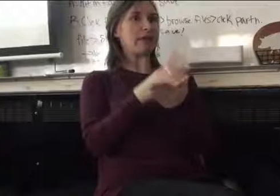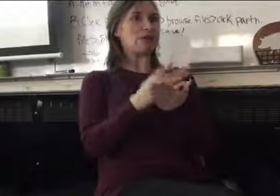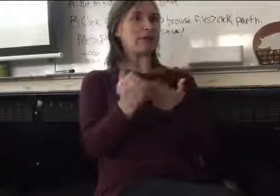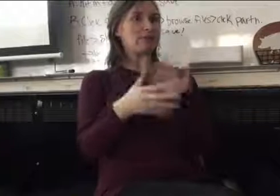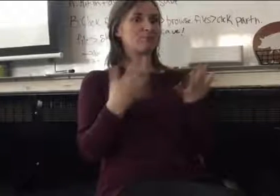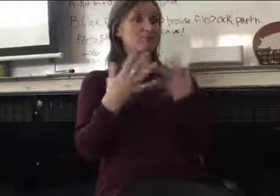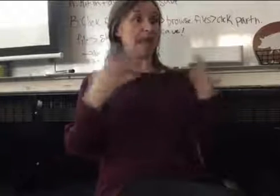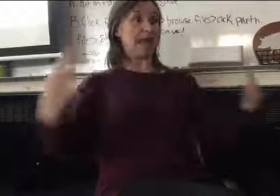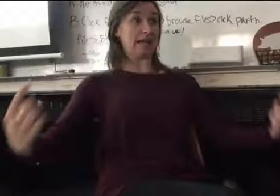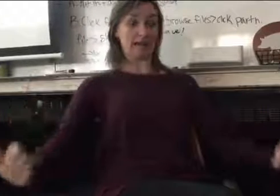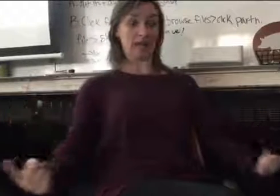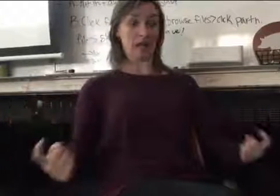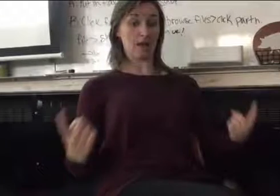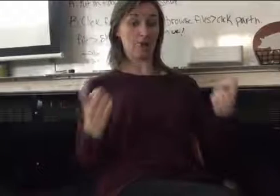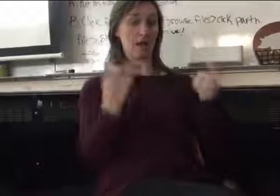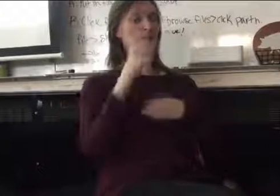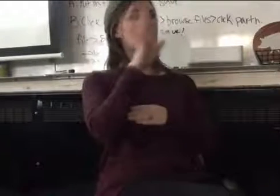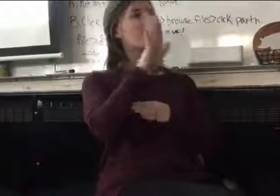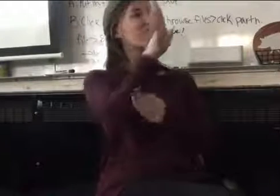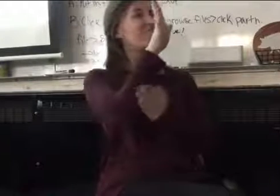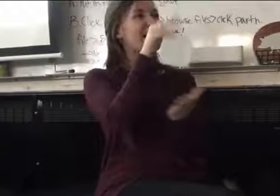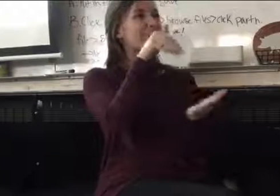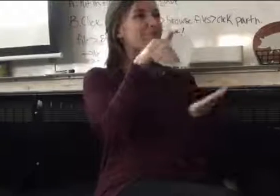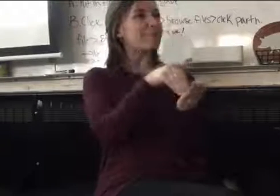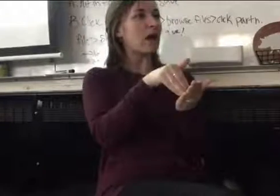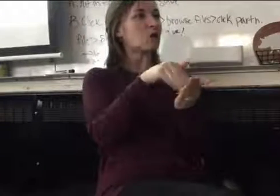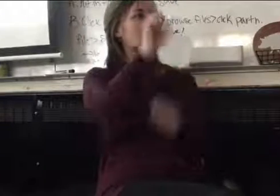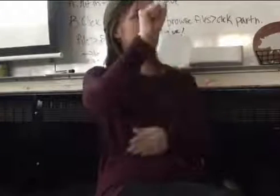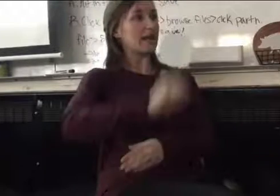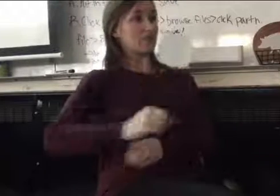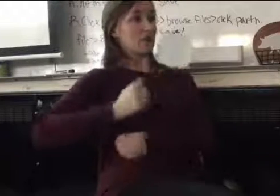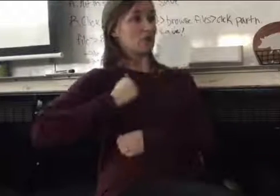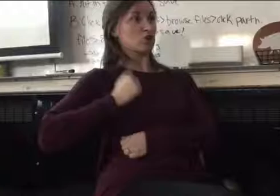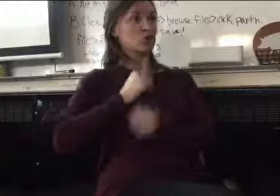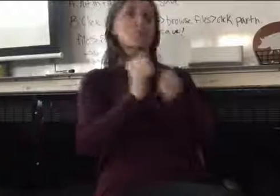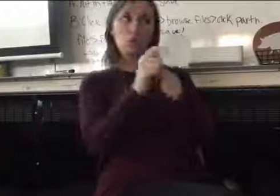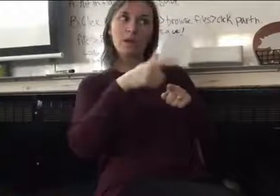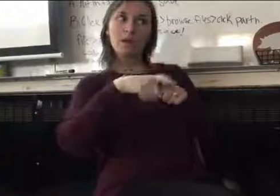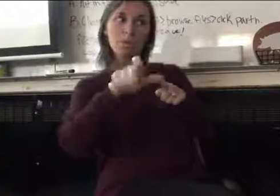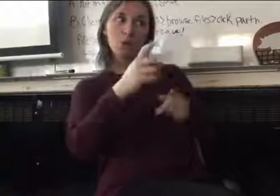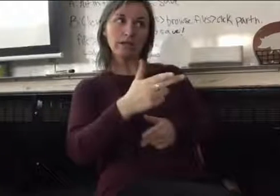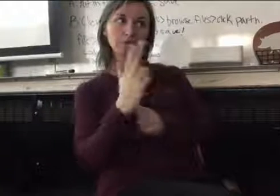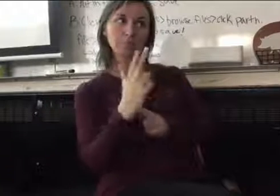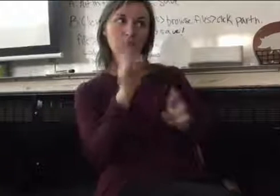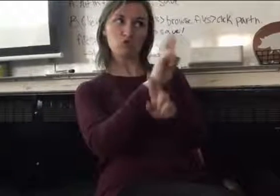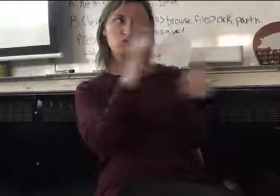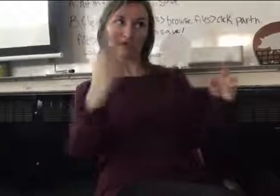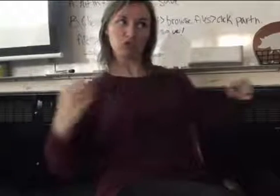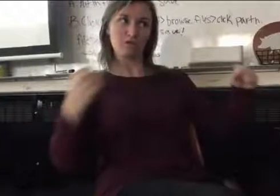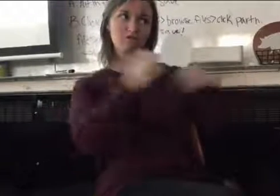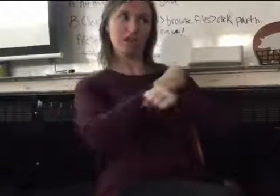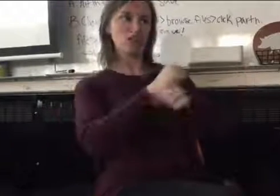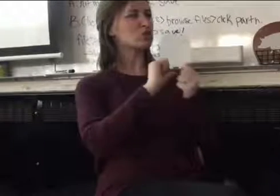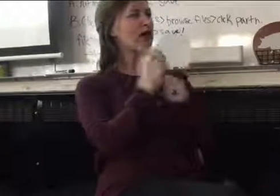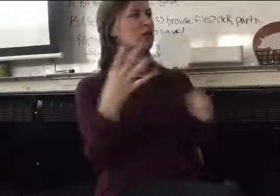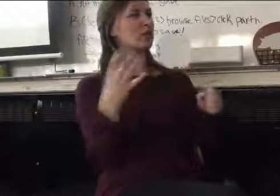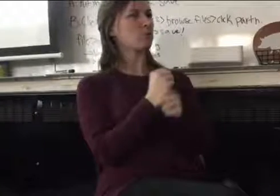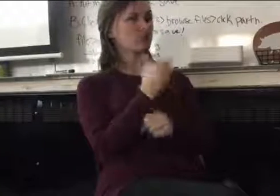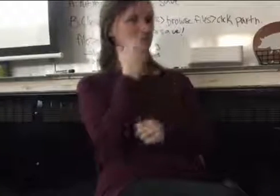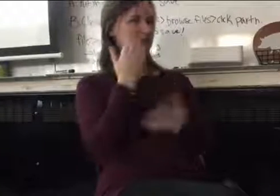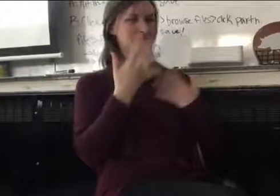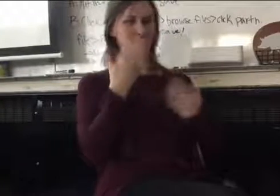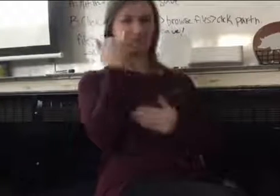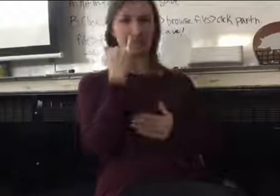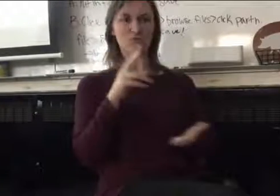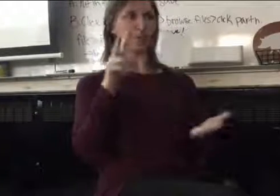the hill is about 5,000 Confederate troops with bullets ready to go. So how are they going to win this battle? They know that if they lose Little